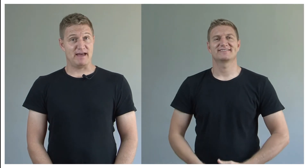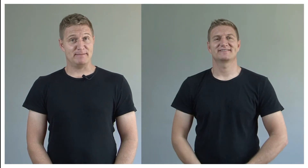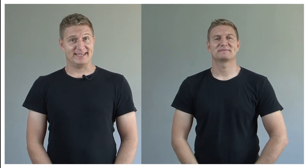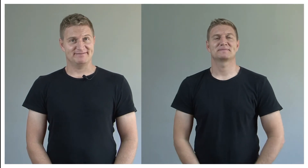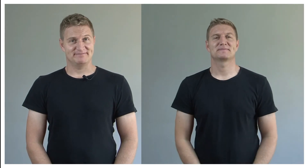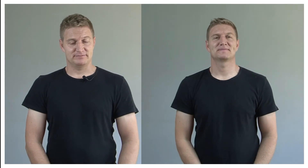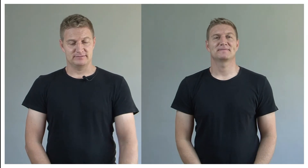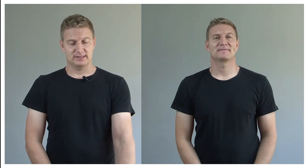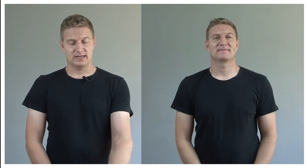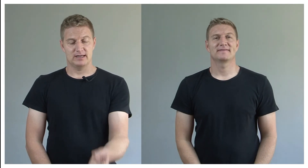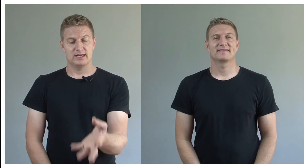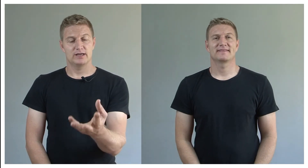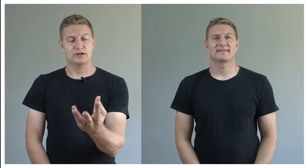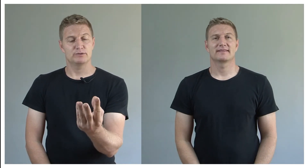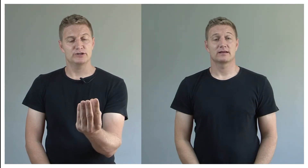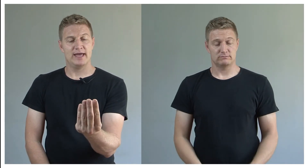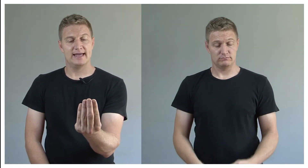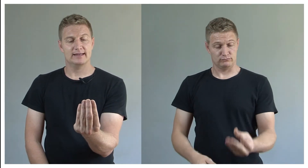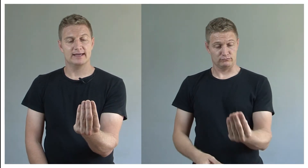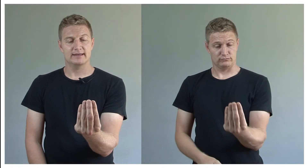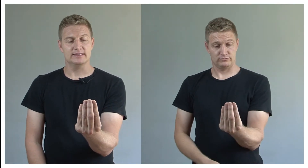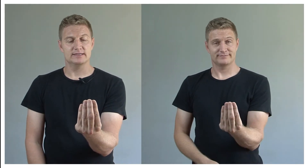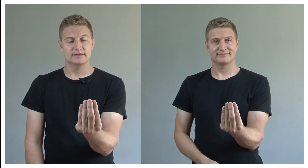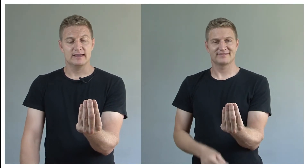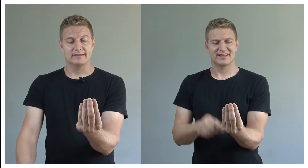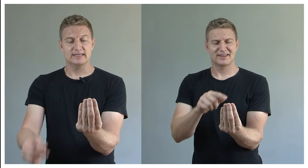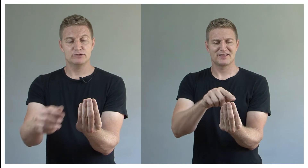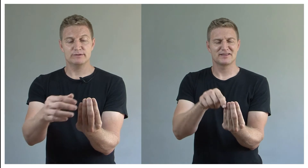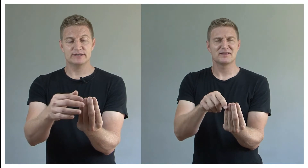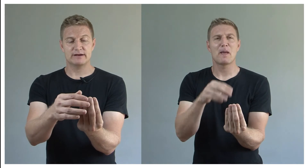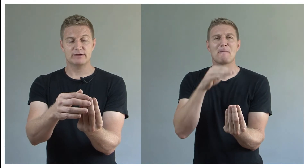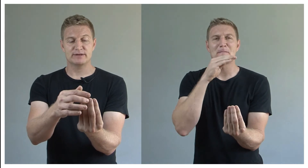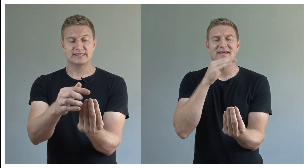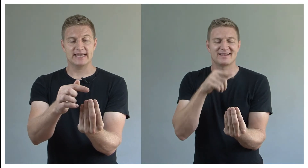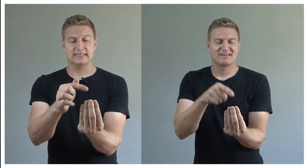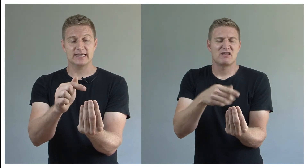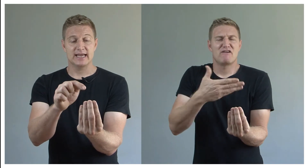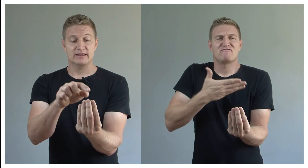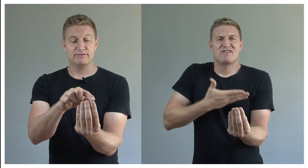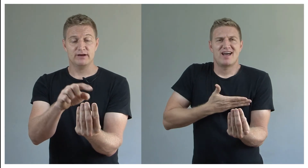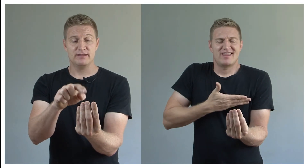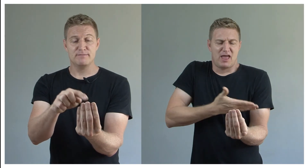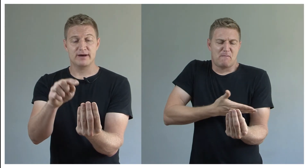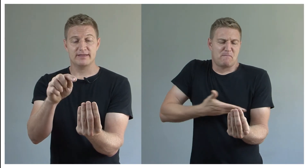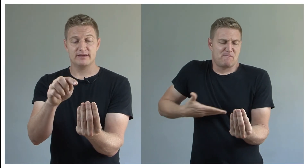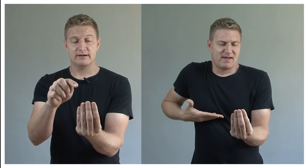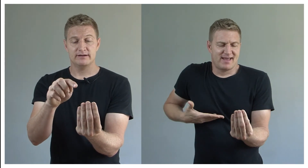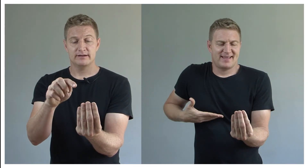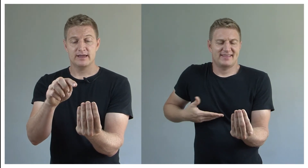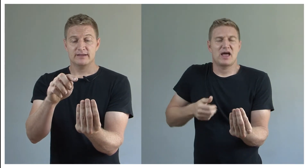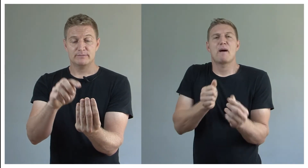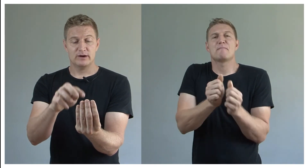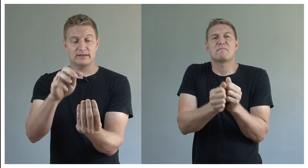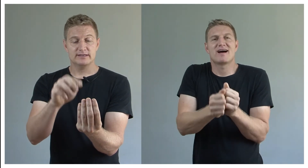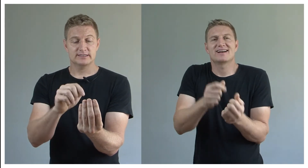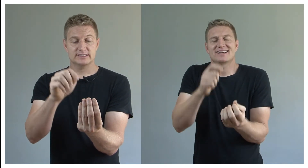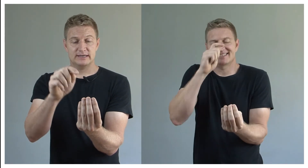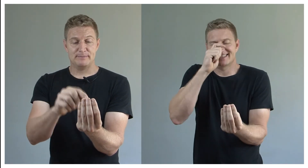Family. You put your hand like this. This represents the father, the mother, the brother, the sister, the